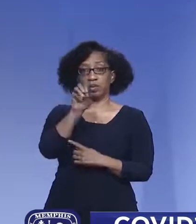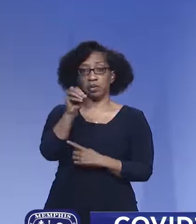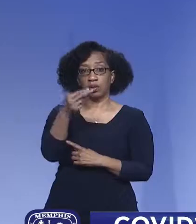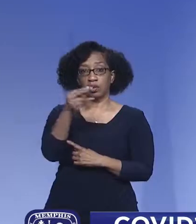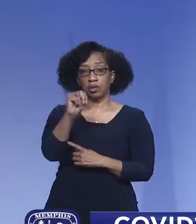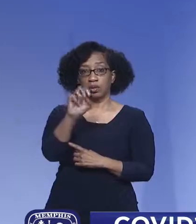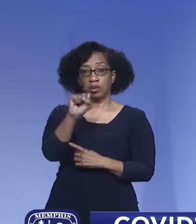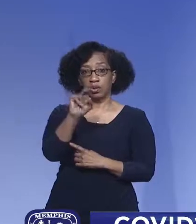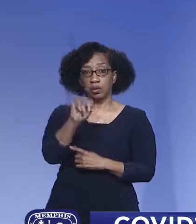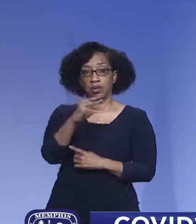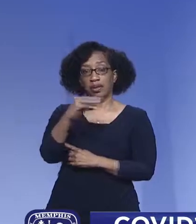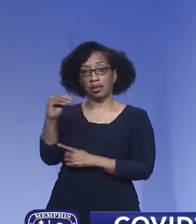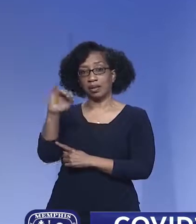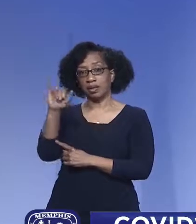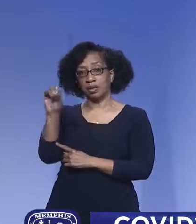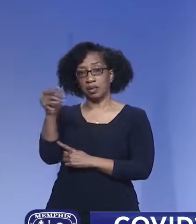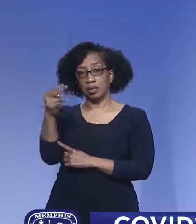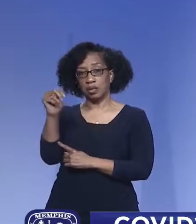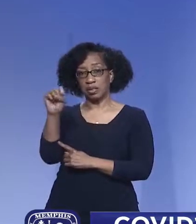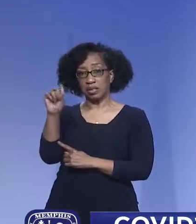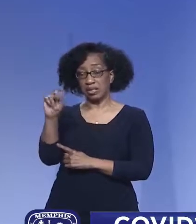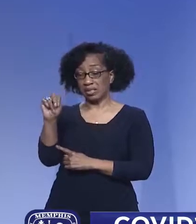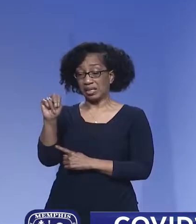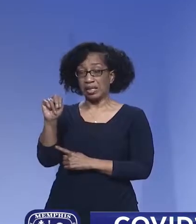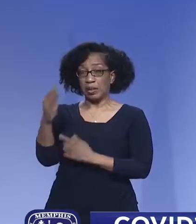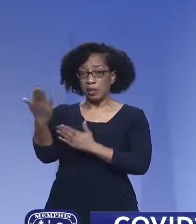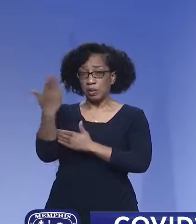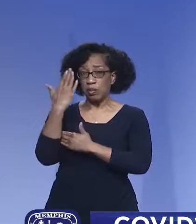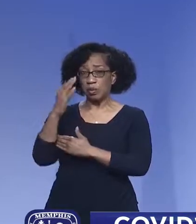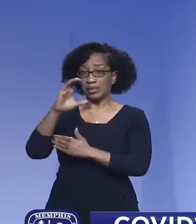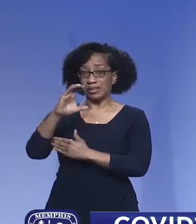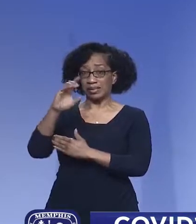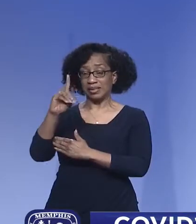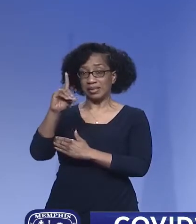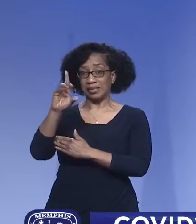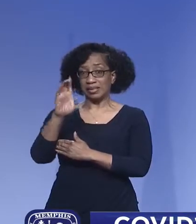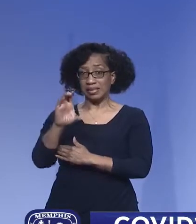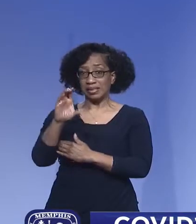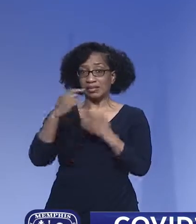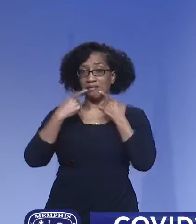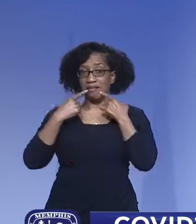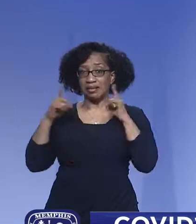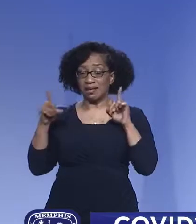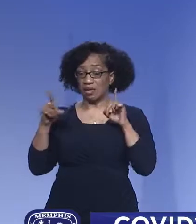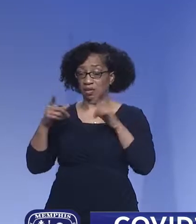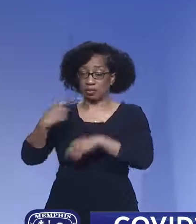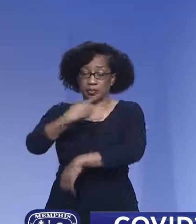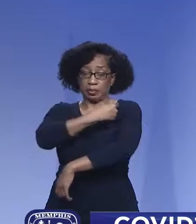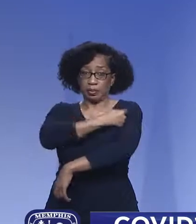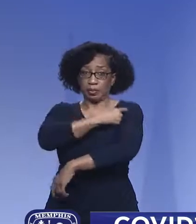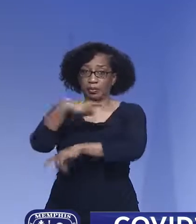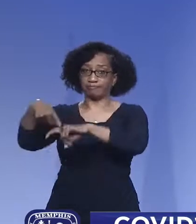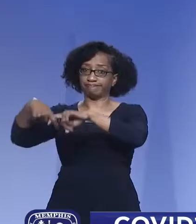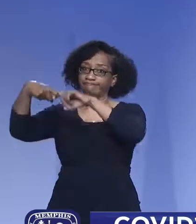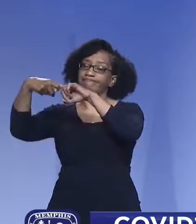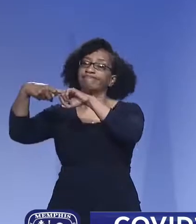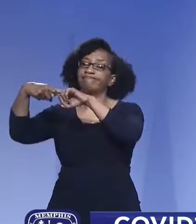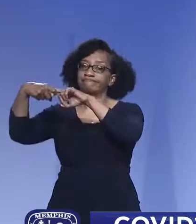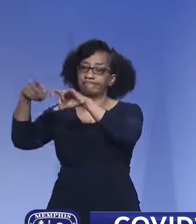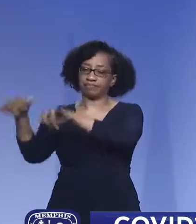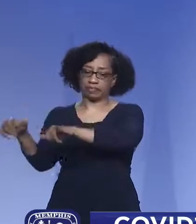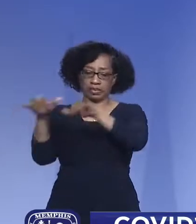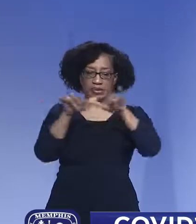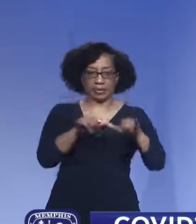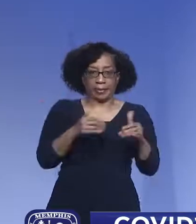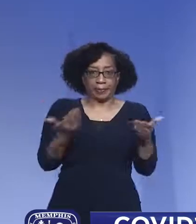CDC that they are pausing administration of the Johnson & Johnson vaccine. And so, in like turn, the city of Memphis is pausing